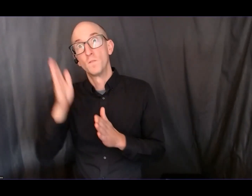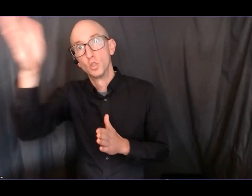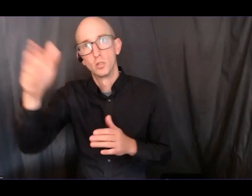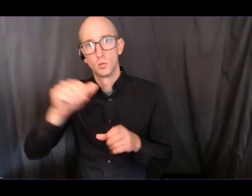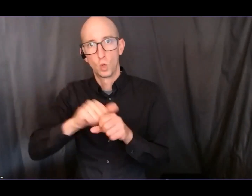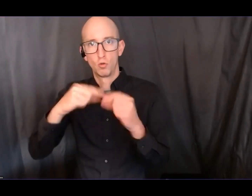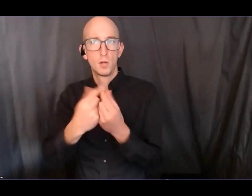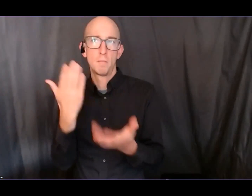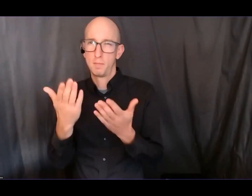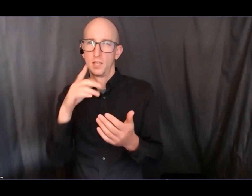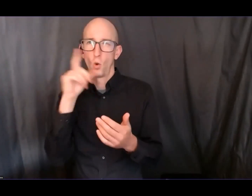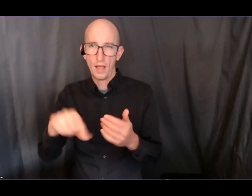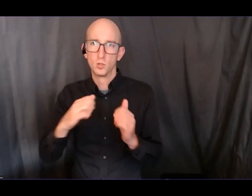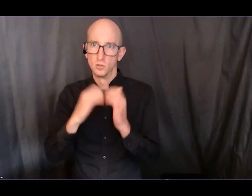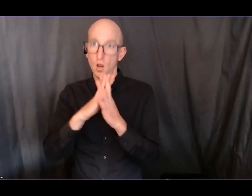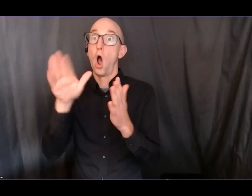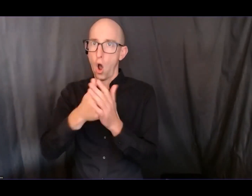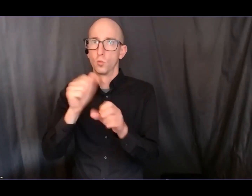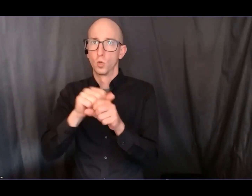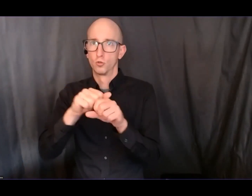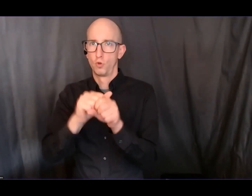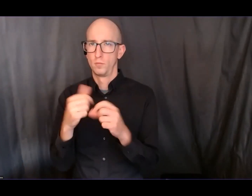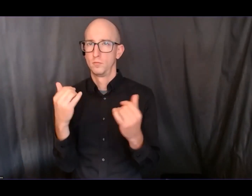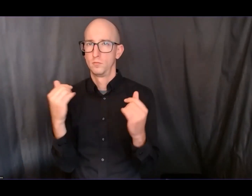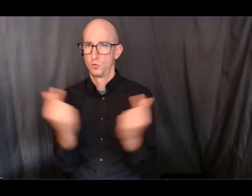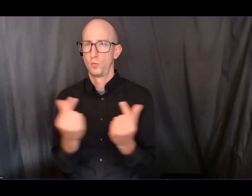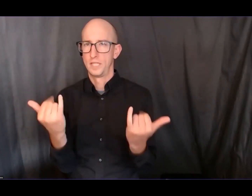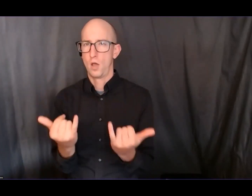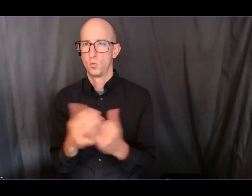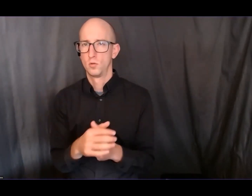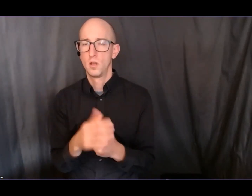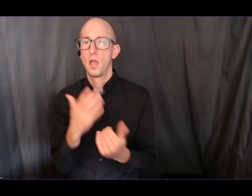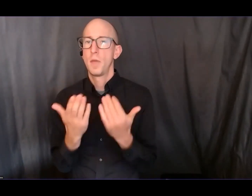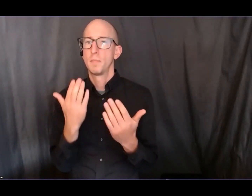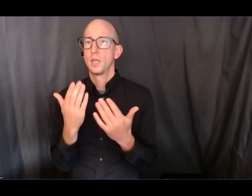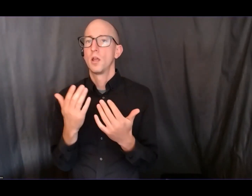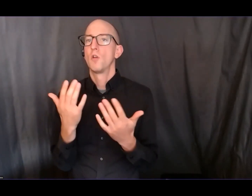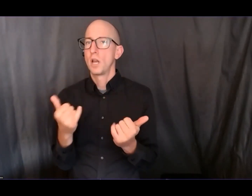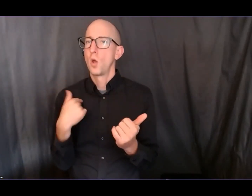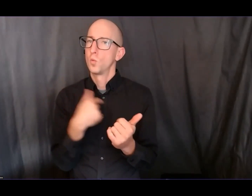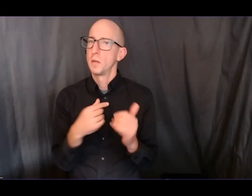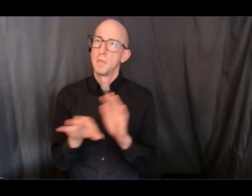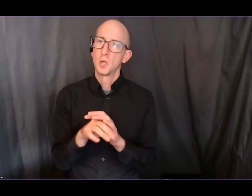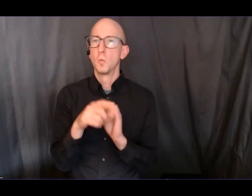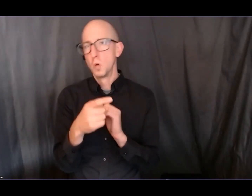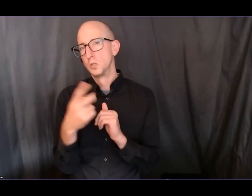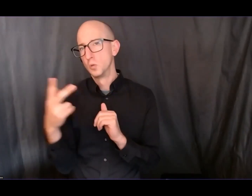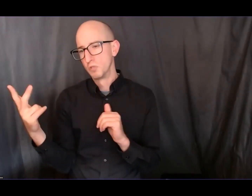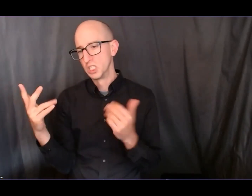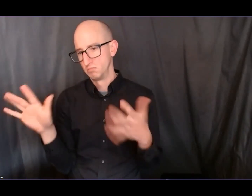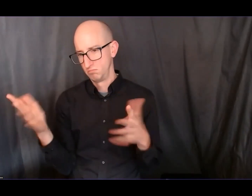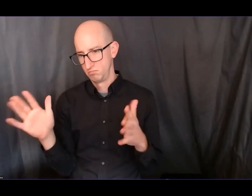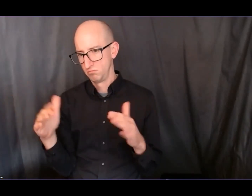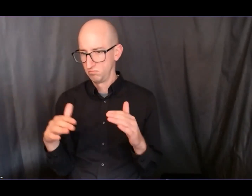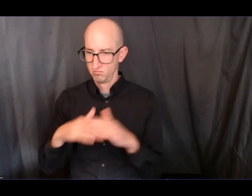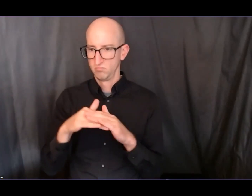to create all working groups right now. So maybe right now we pick 1 or 2 or 3 and focus on